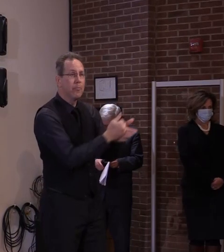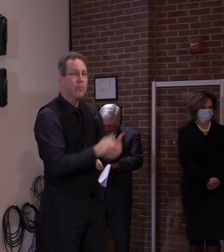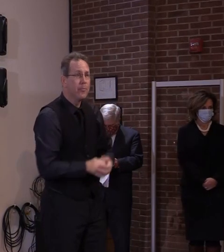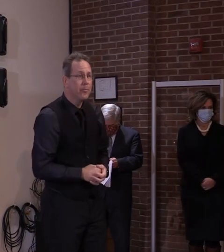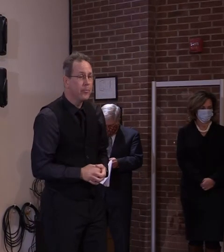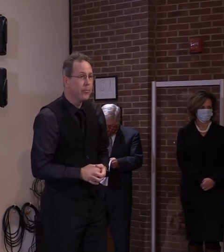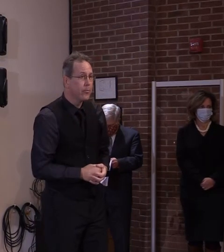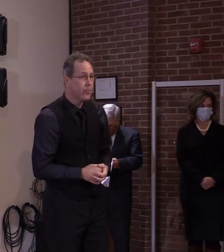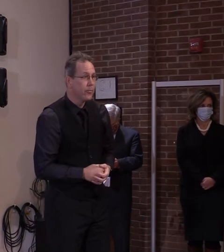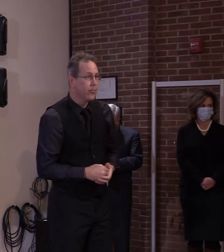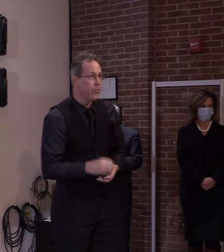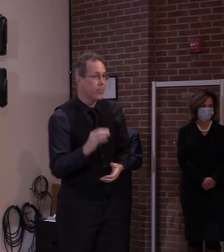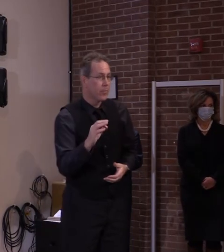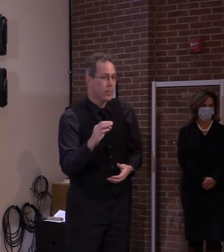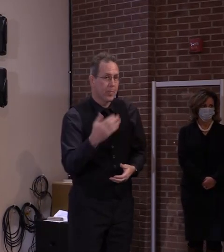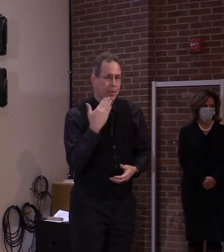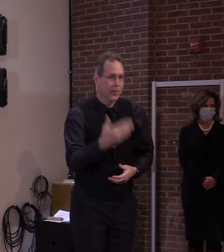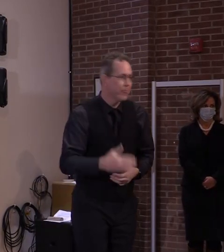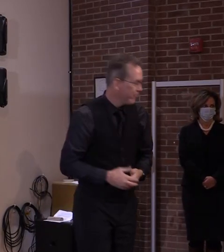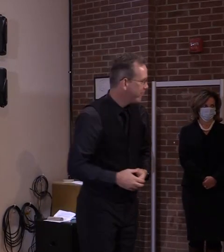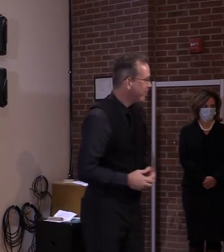Okay.